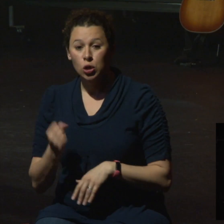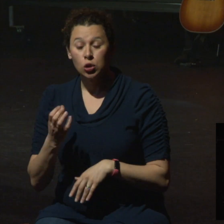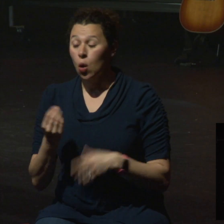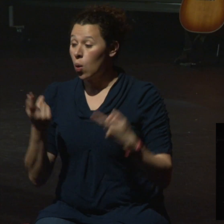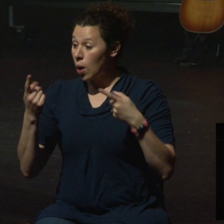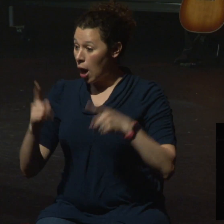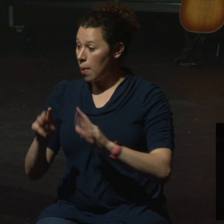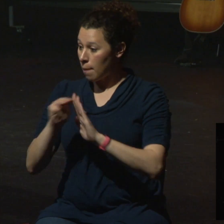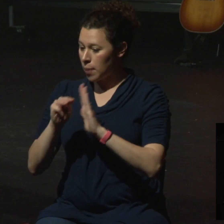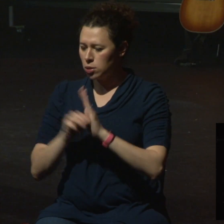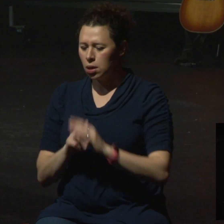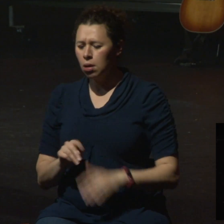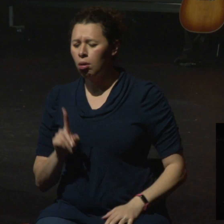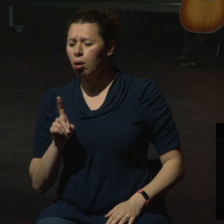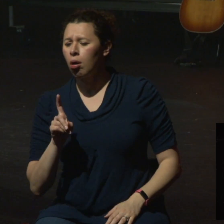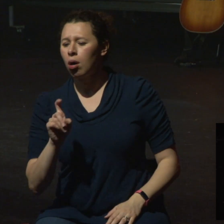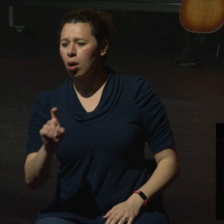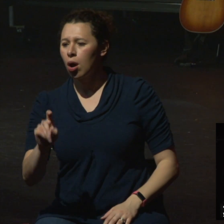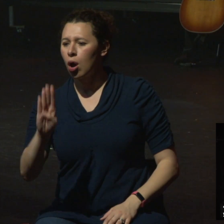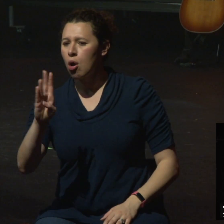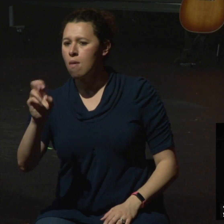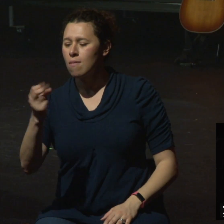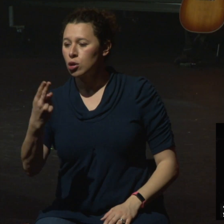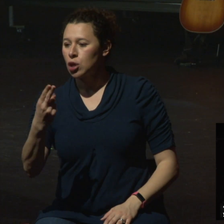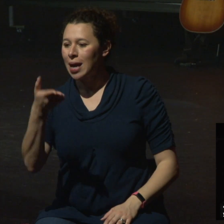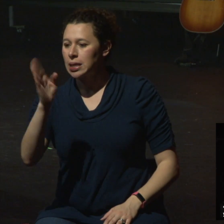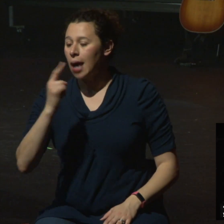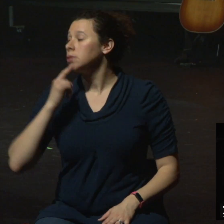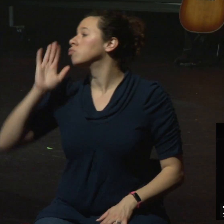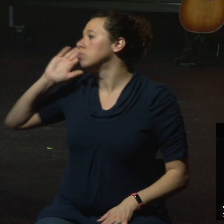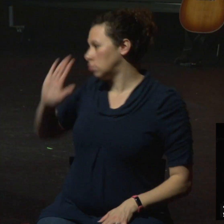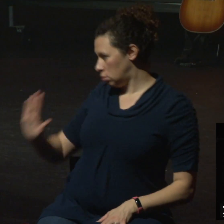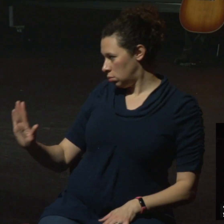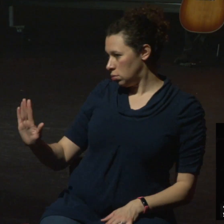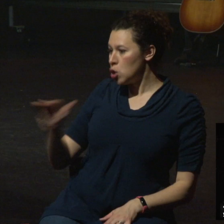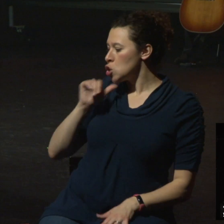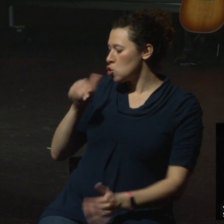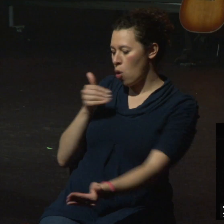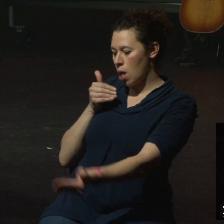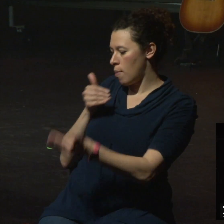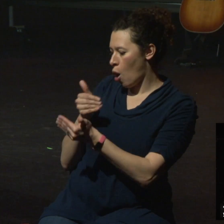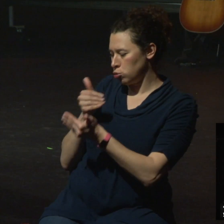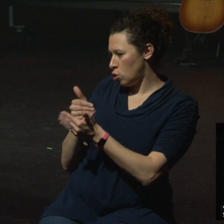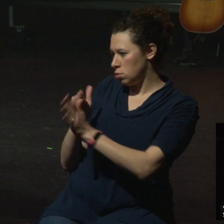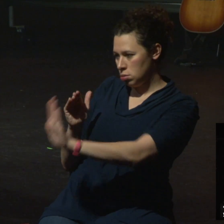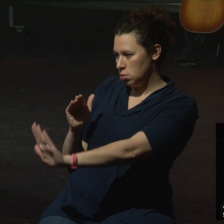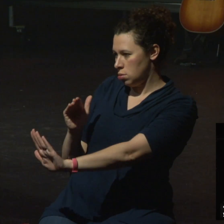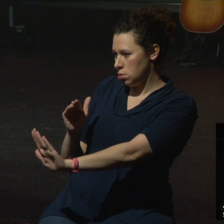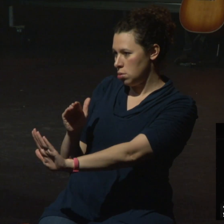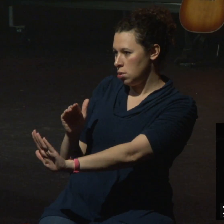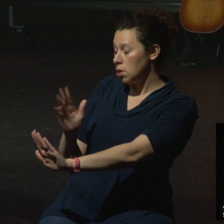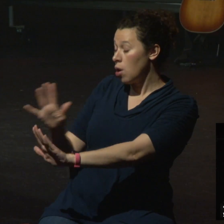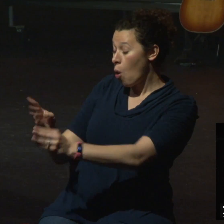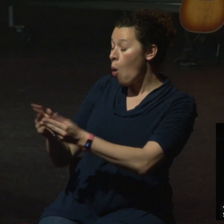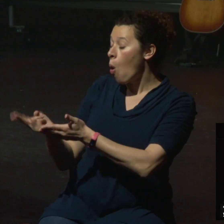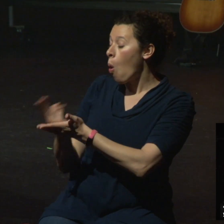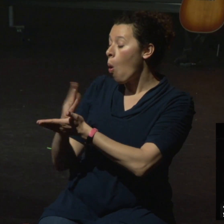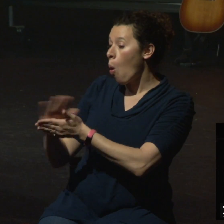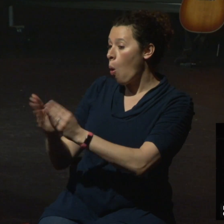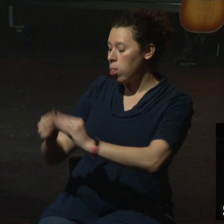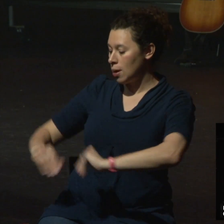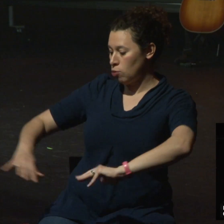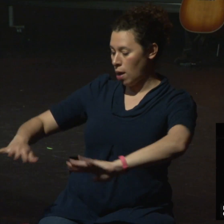and God starts speaking. Do not come any closer, the Lord warned. Take off your sandals, for you are standing on holy